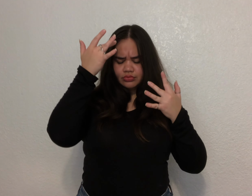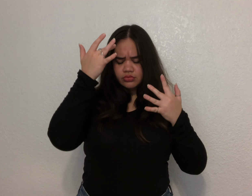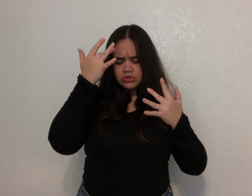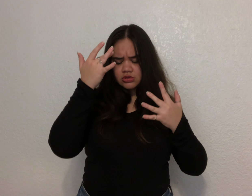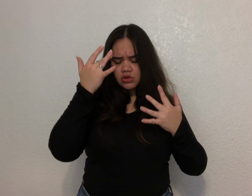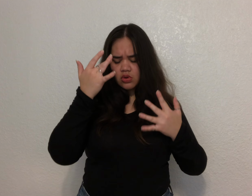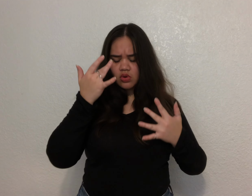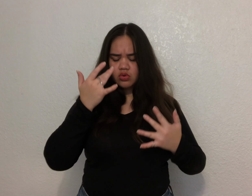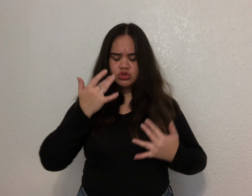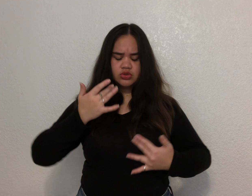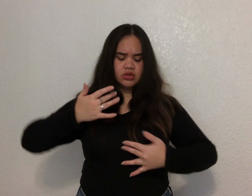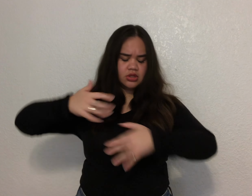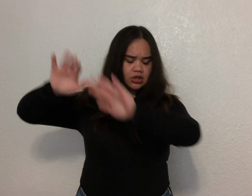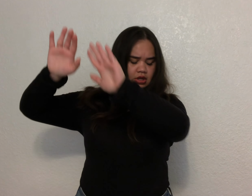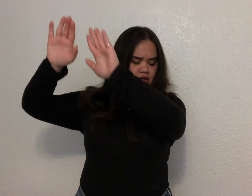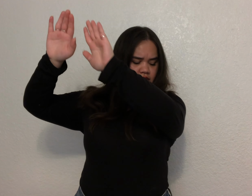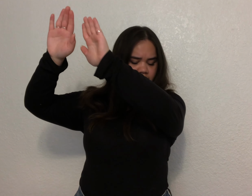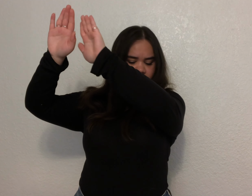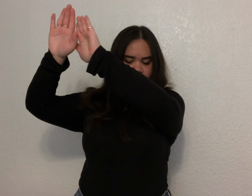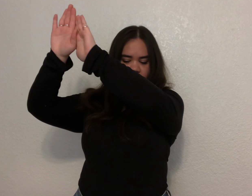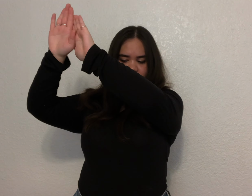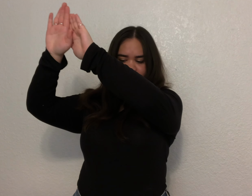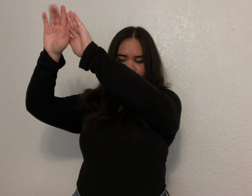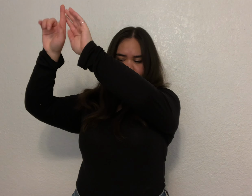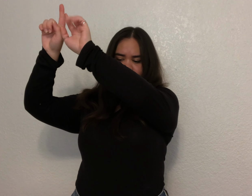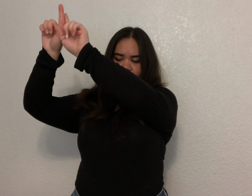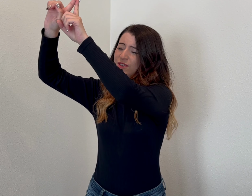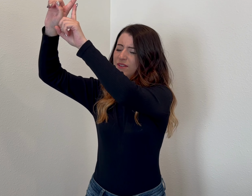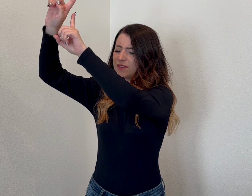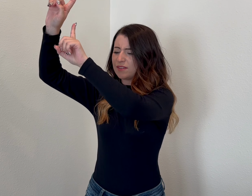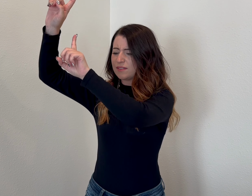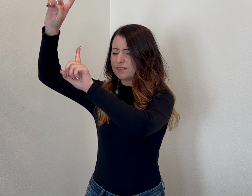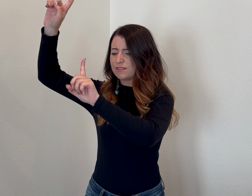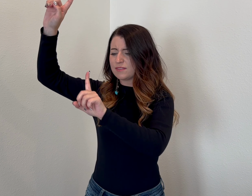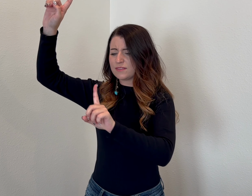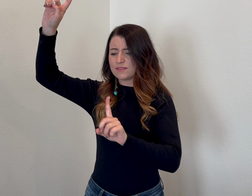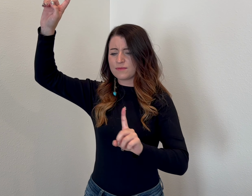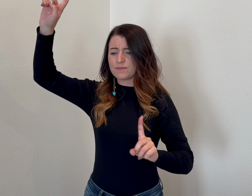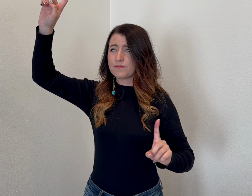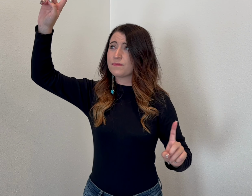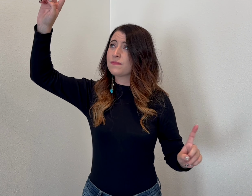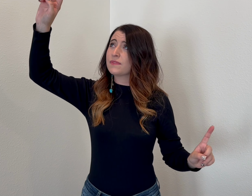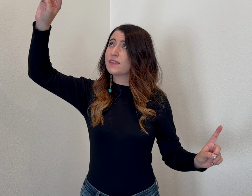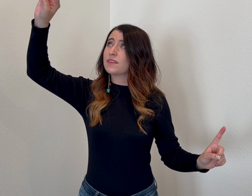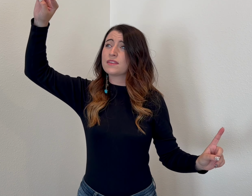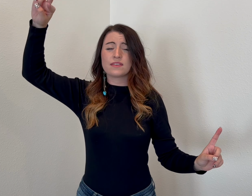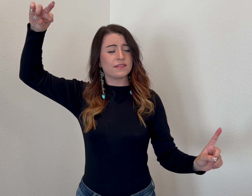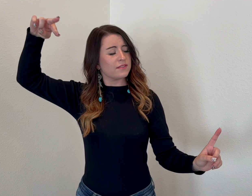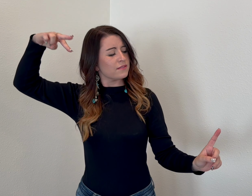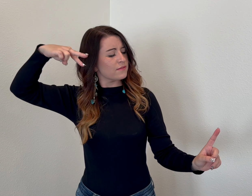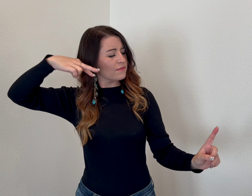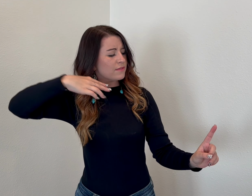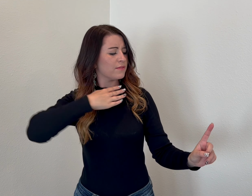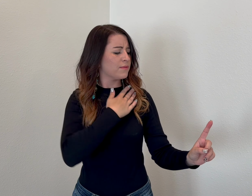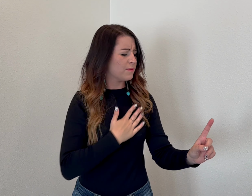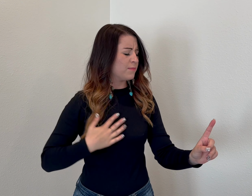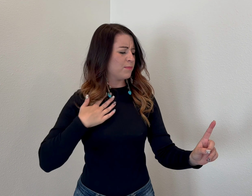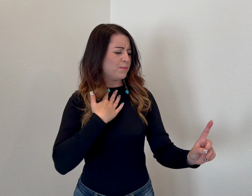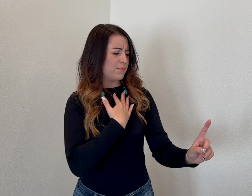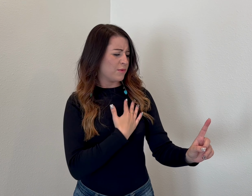doubt your love As if every promise from your word